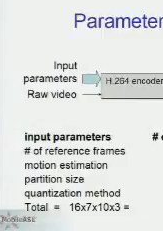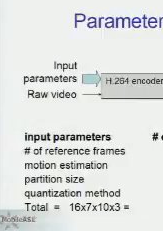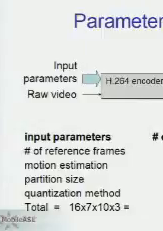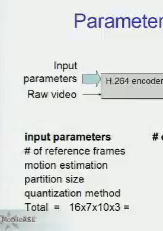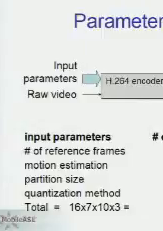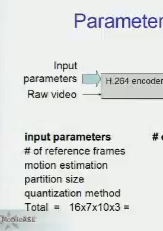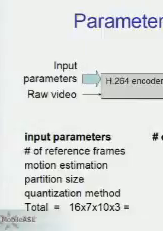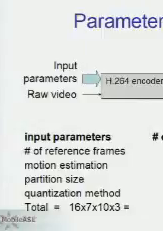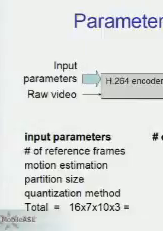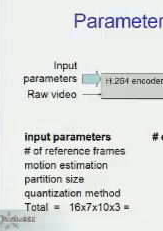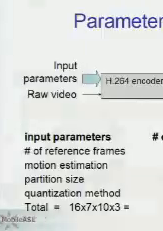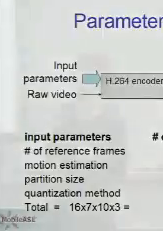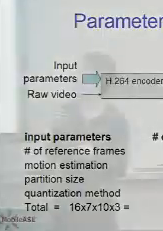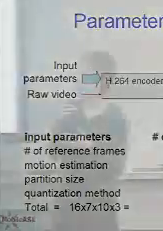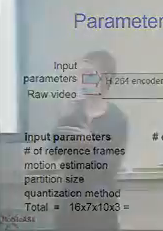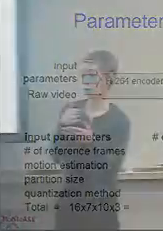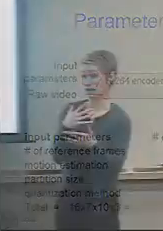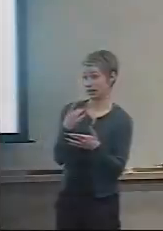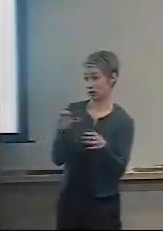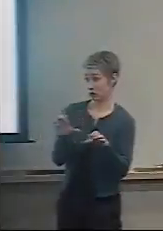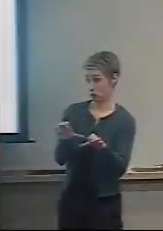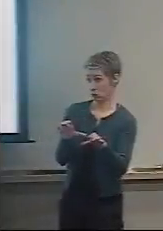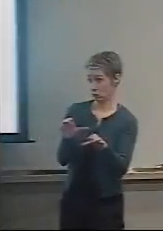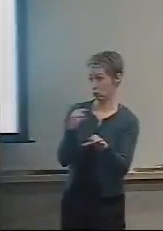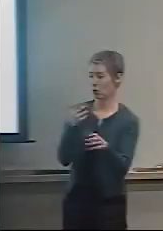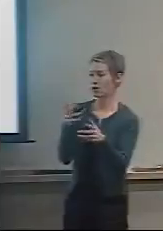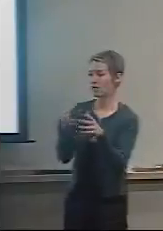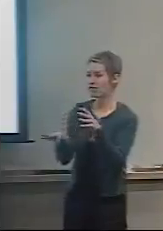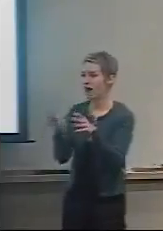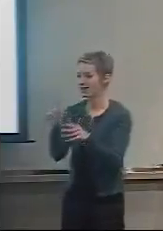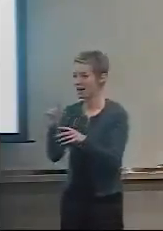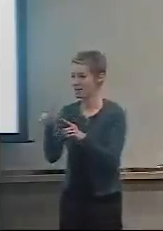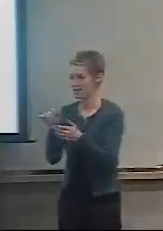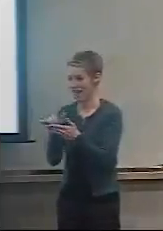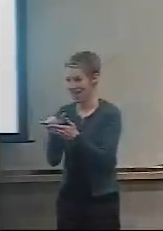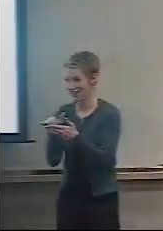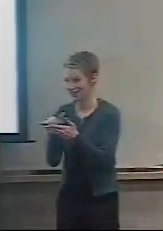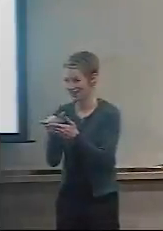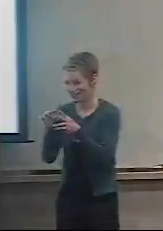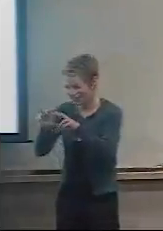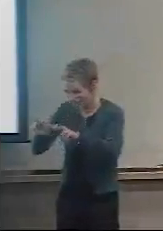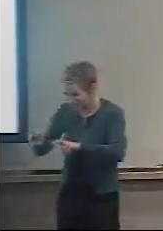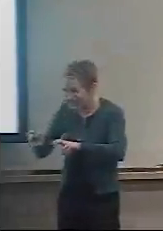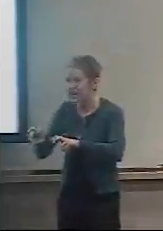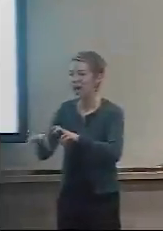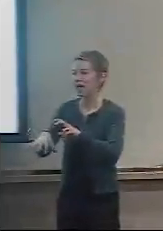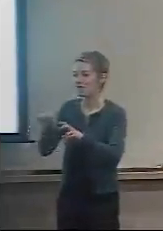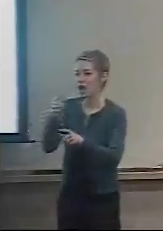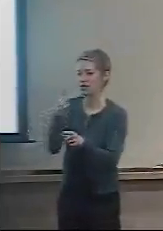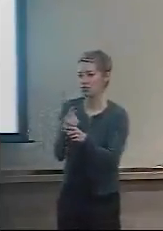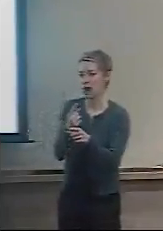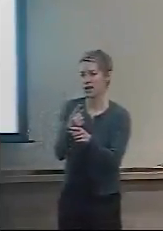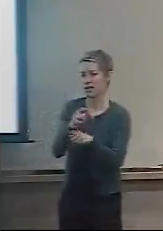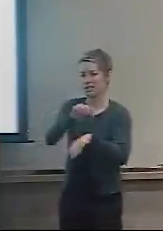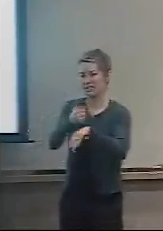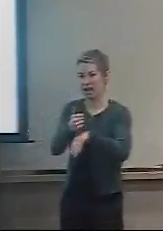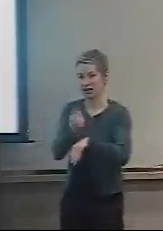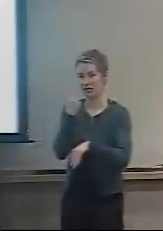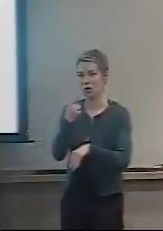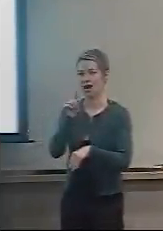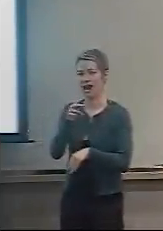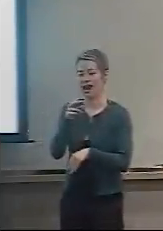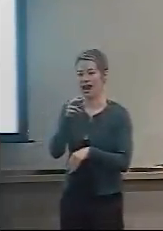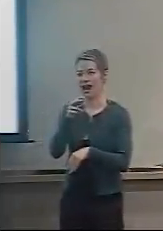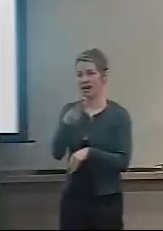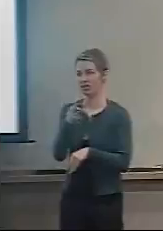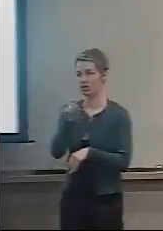So what we'd like to do is find out about this, and so that we can find the right settings for the H.264 so